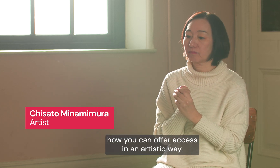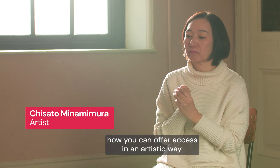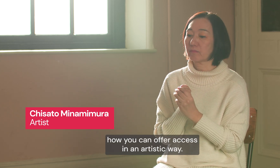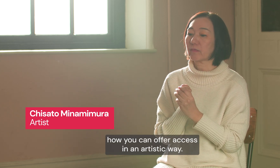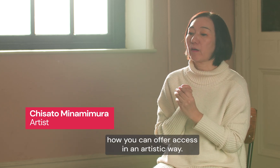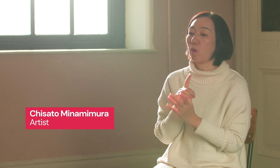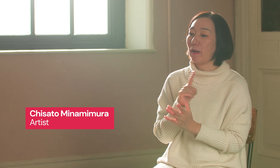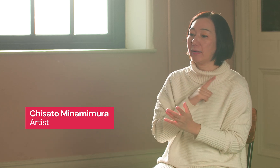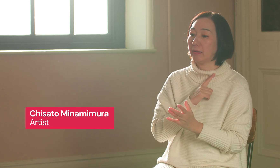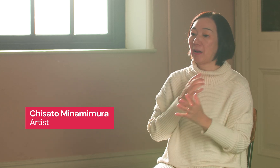artistic way.